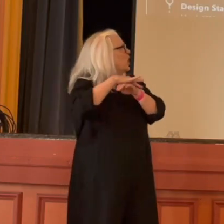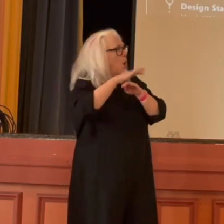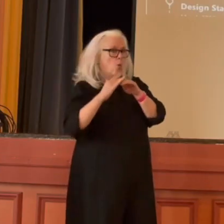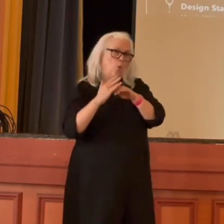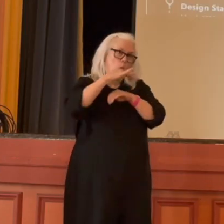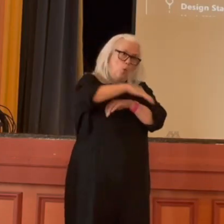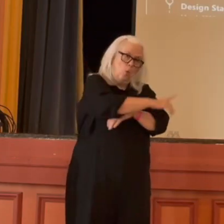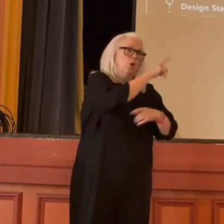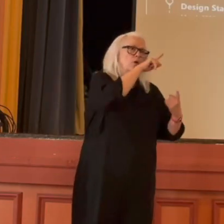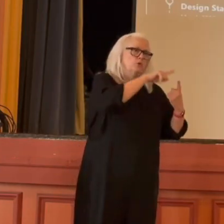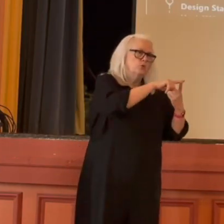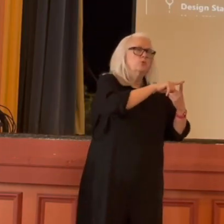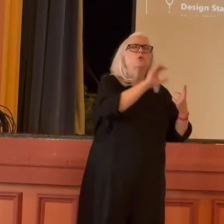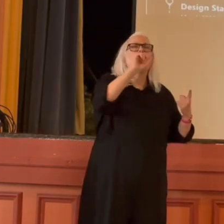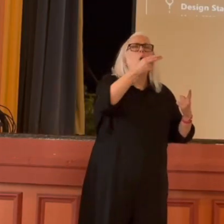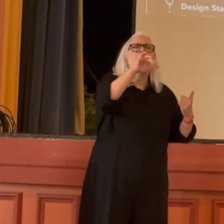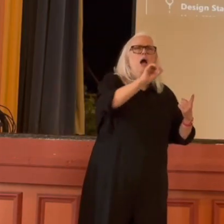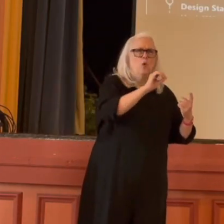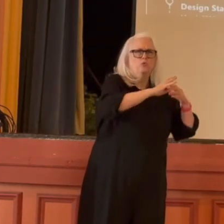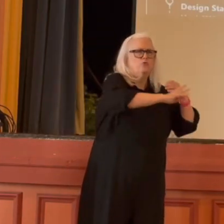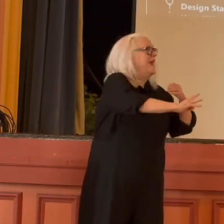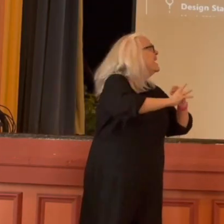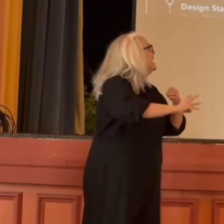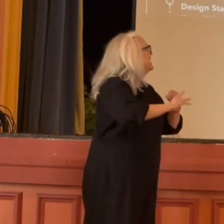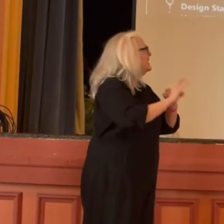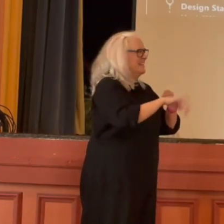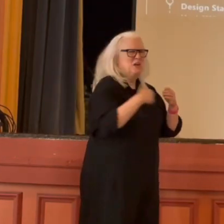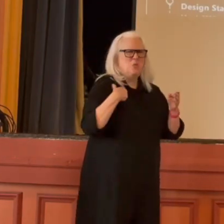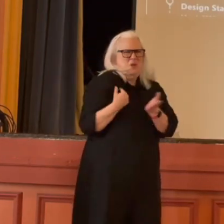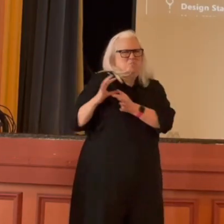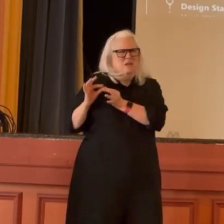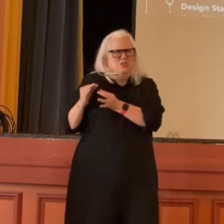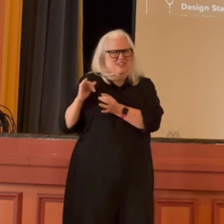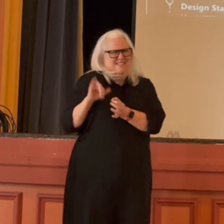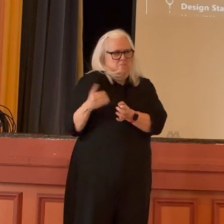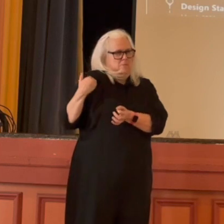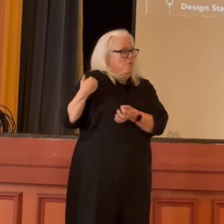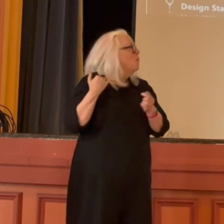called the Ohio Drain, which we talked about earlier, and goes right out to the